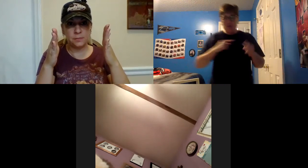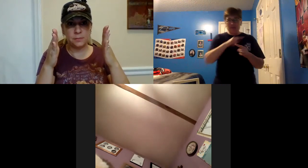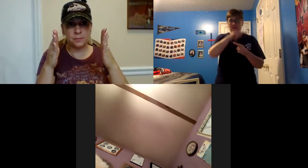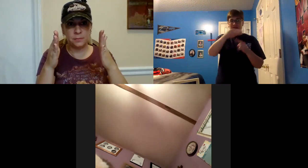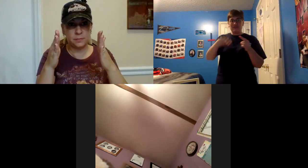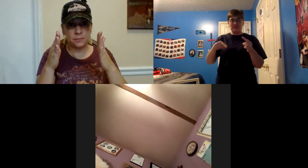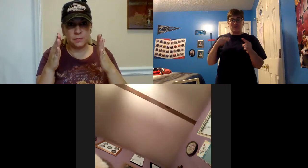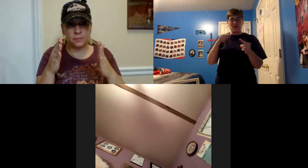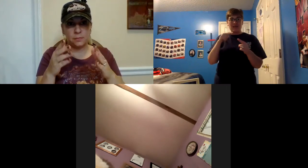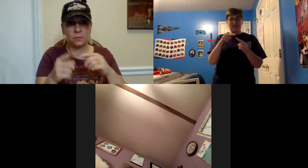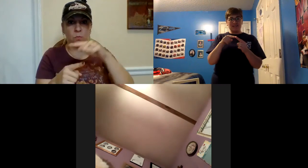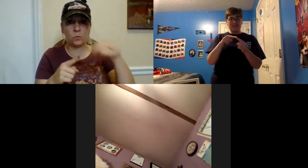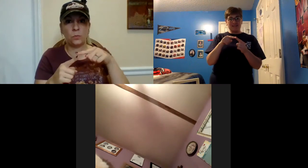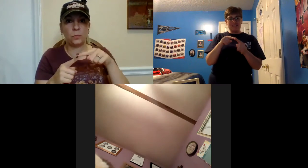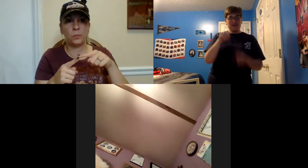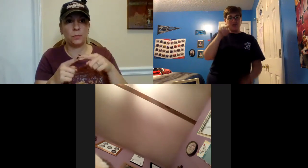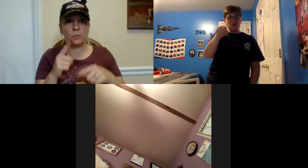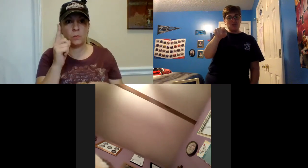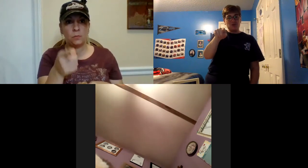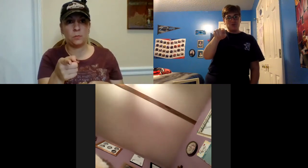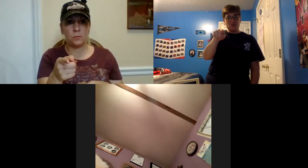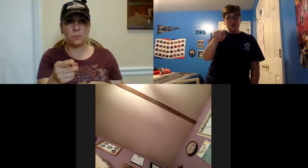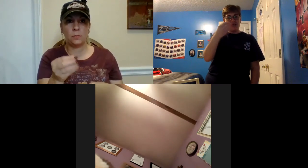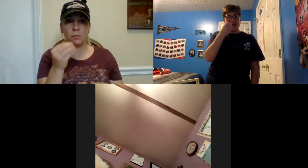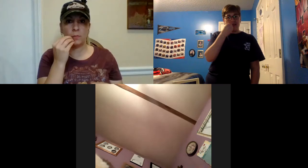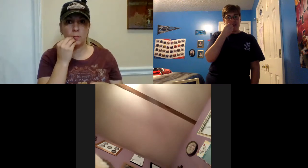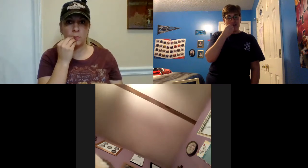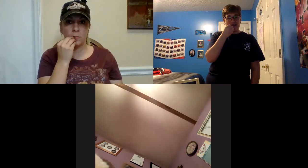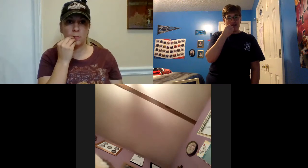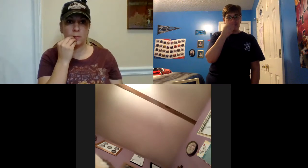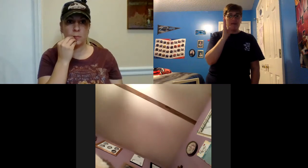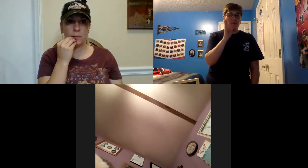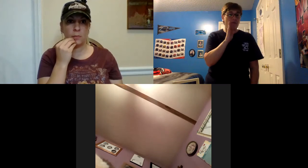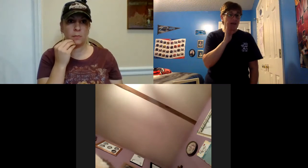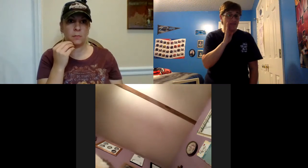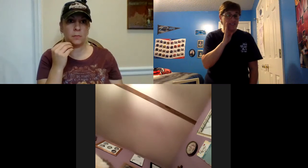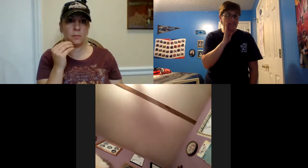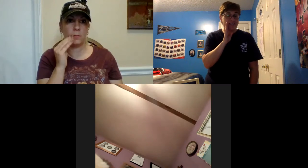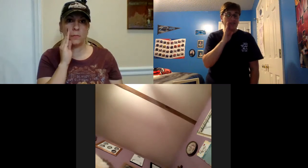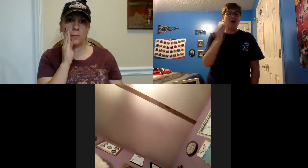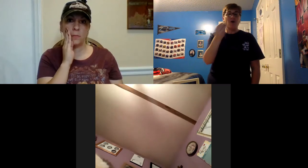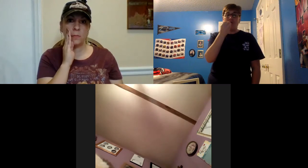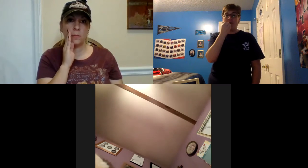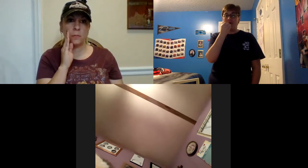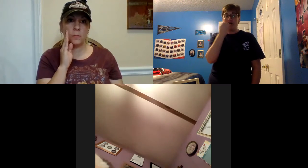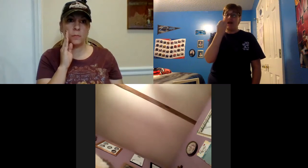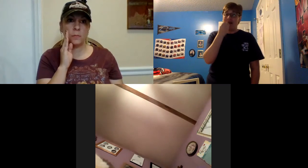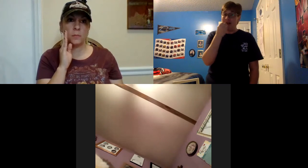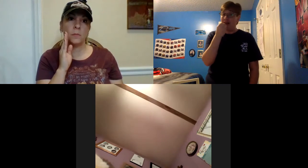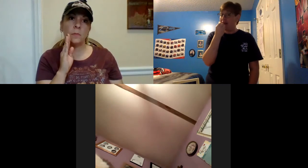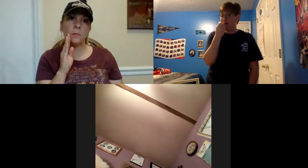when you ate breakfast. When you ate breakfast,